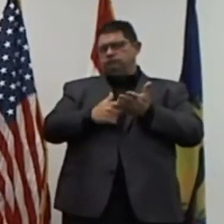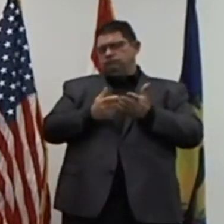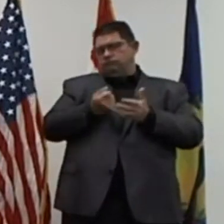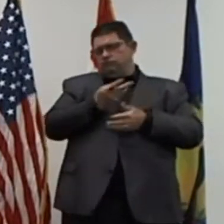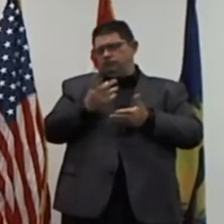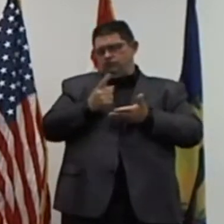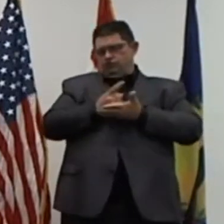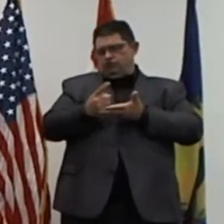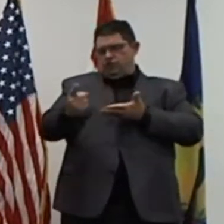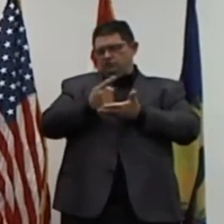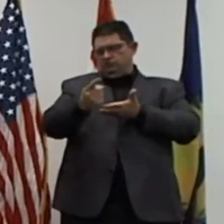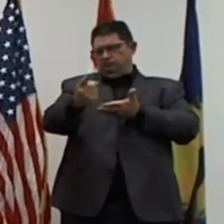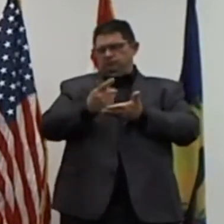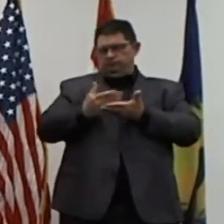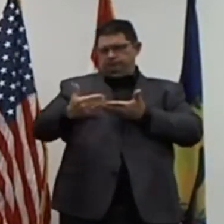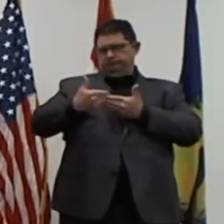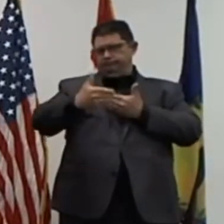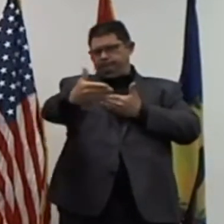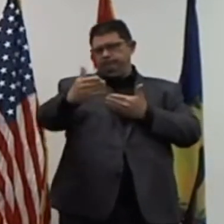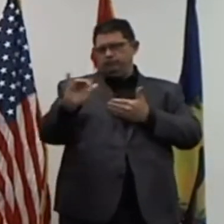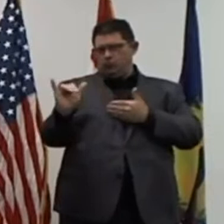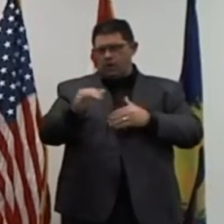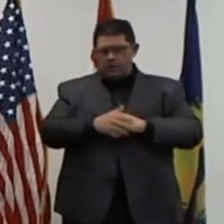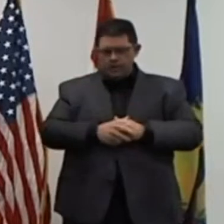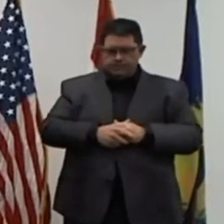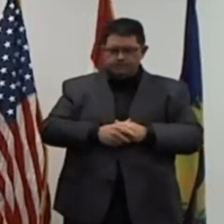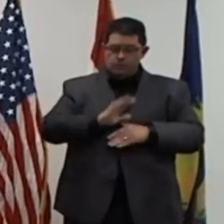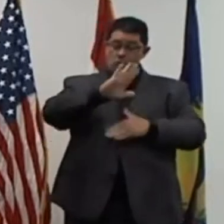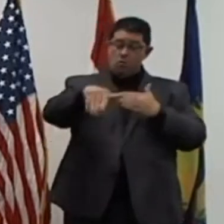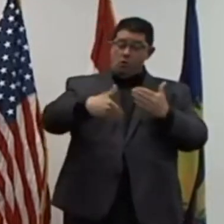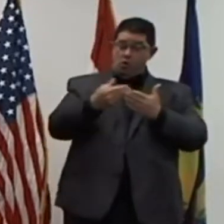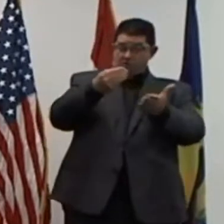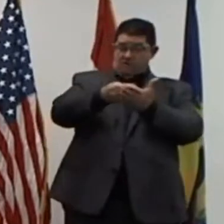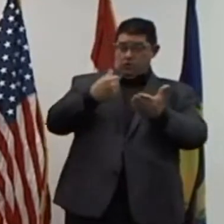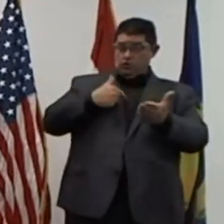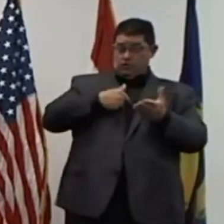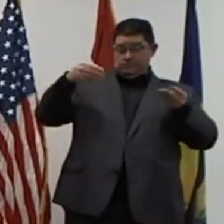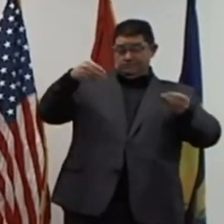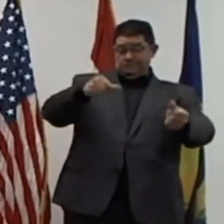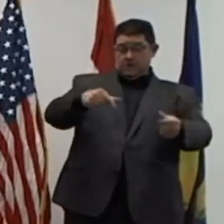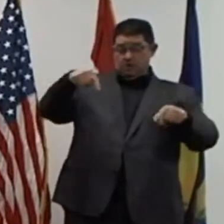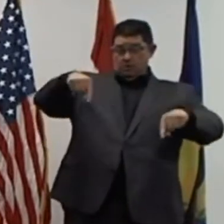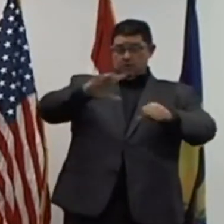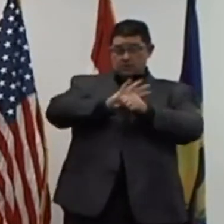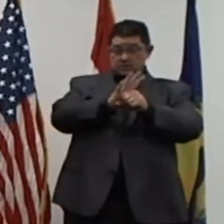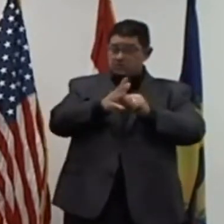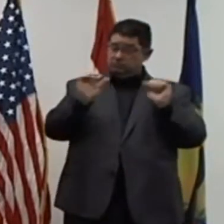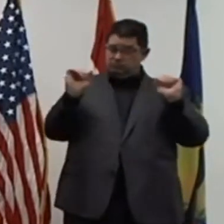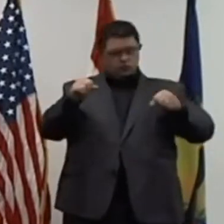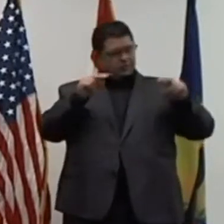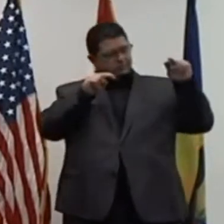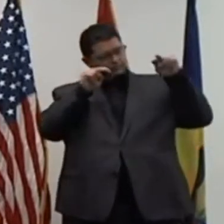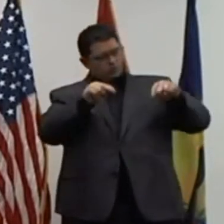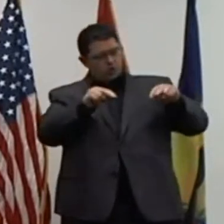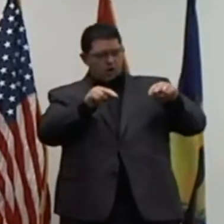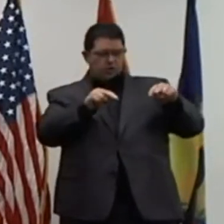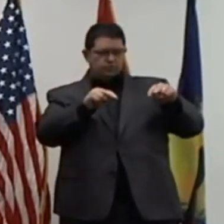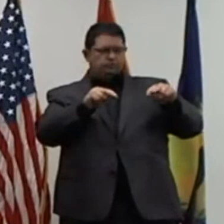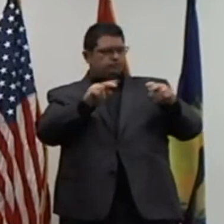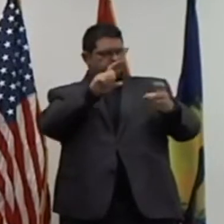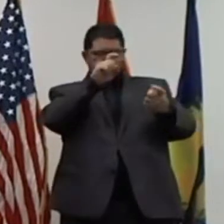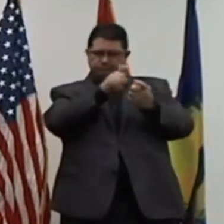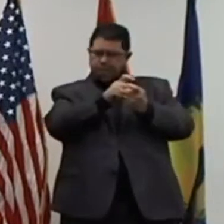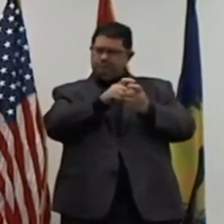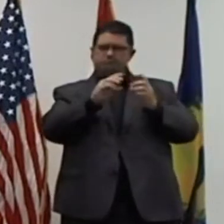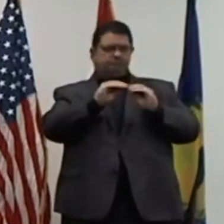well. All of the funds that we've spent on this pandemic are available to follow at our transparency